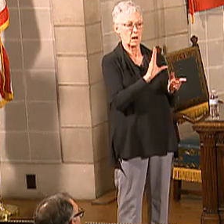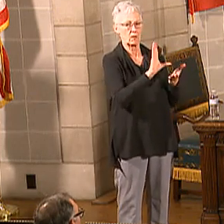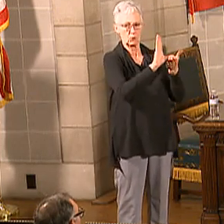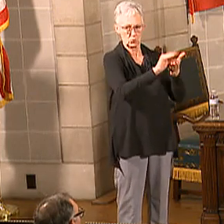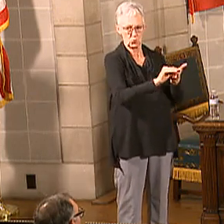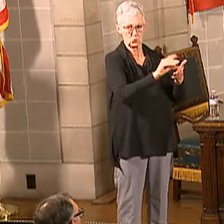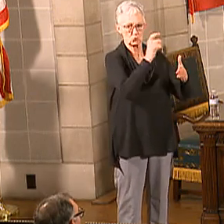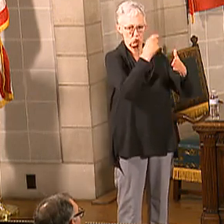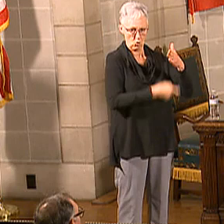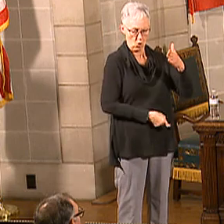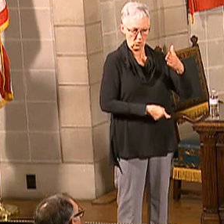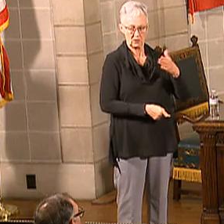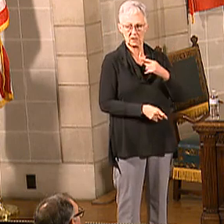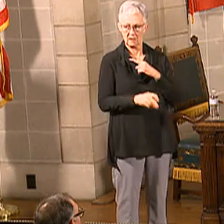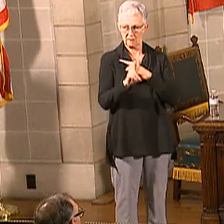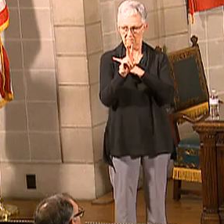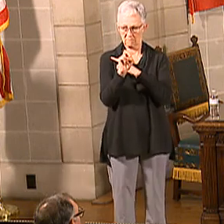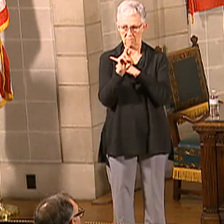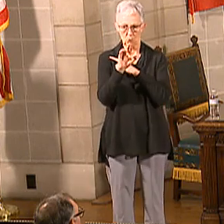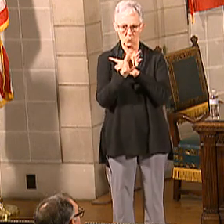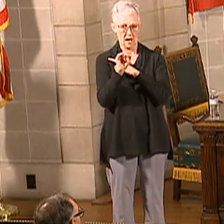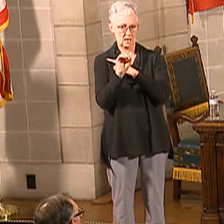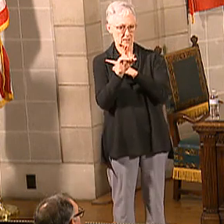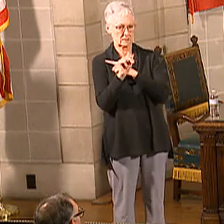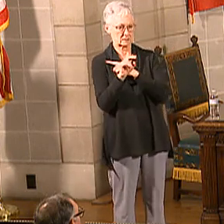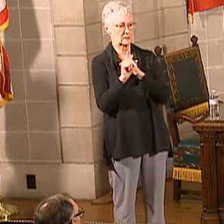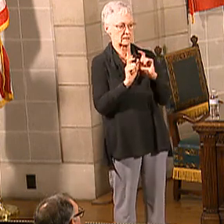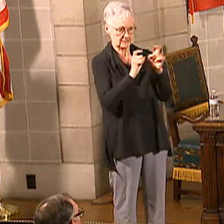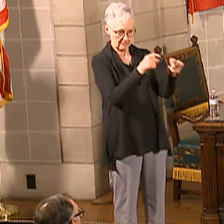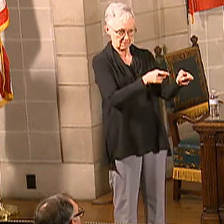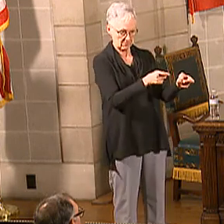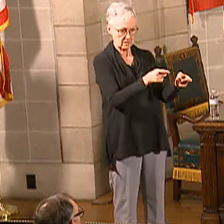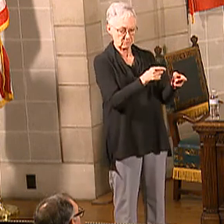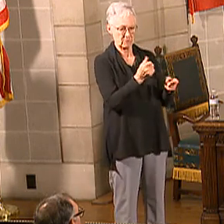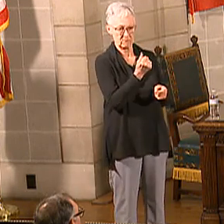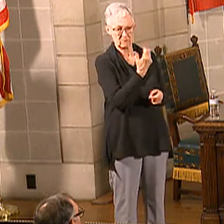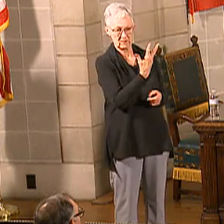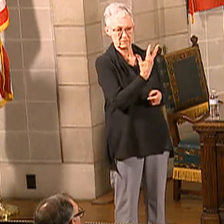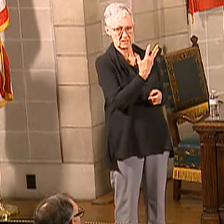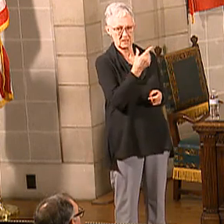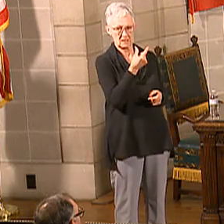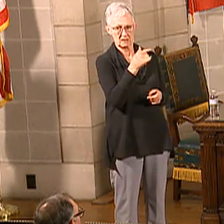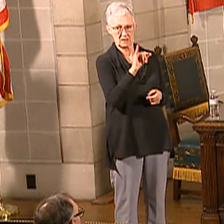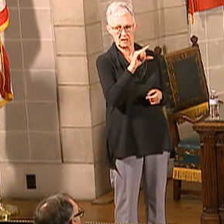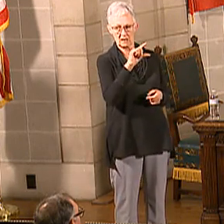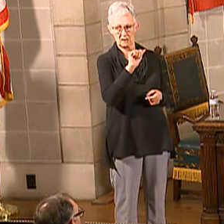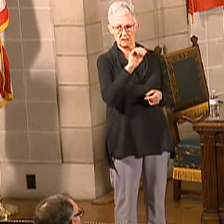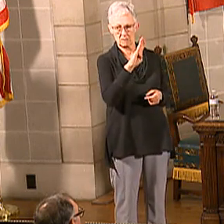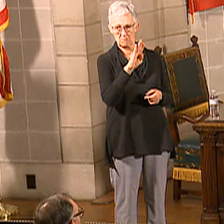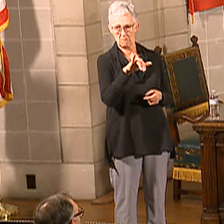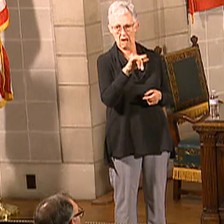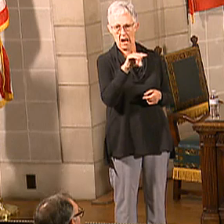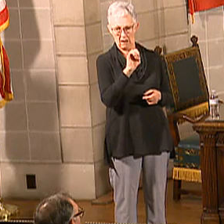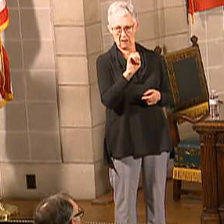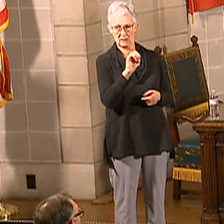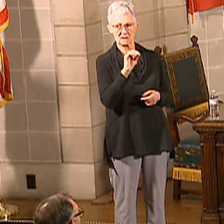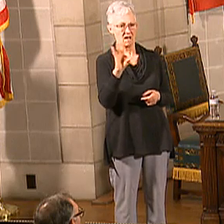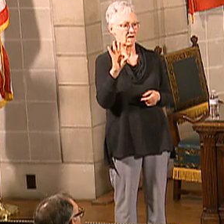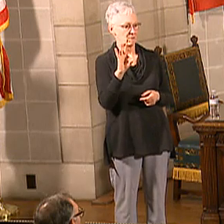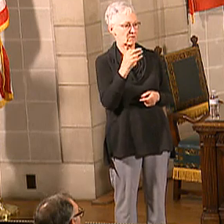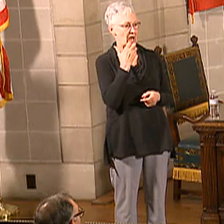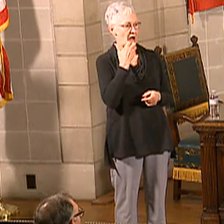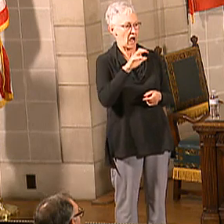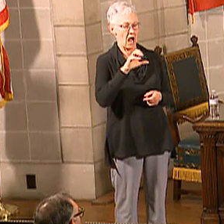gigabytes of hotspots. So again, so students can use that to be able to access their homework and things like that. So kudos to